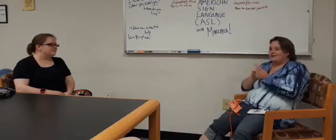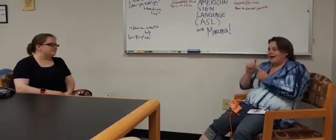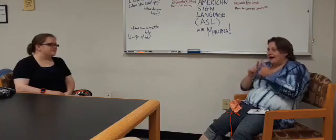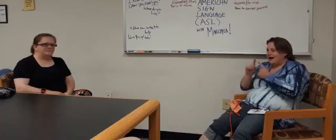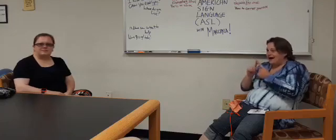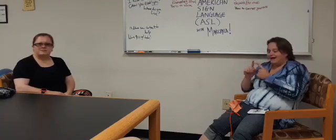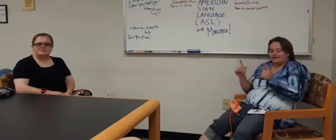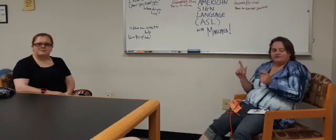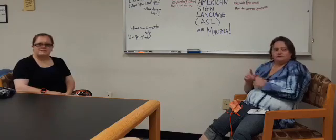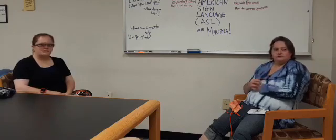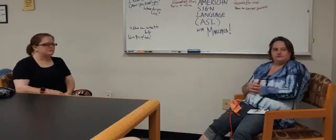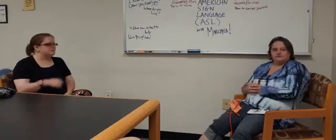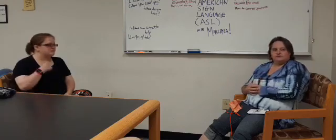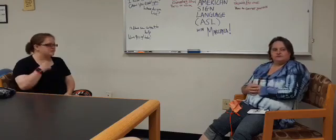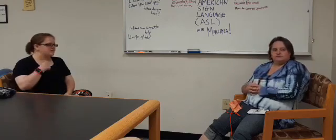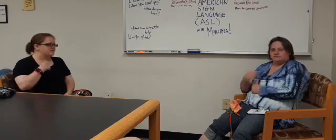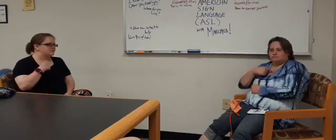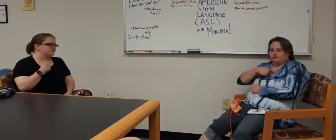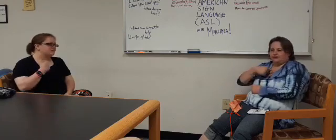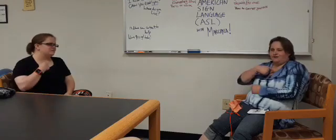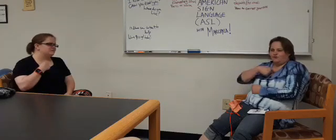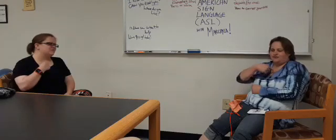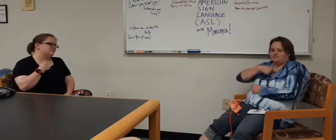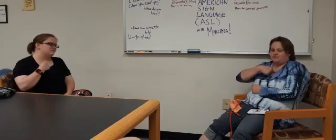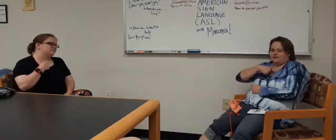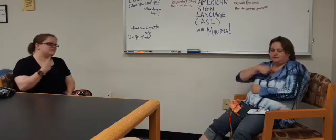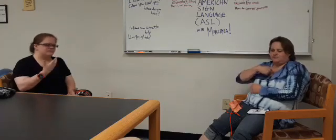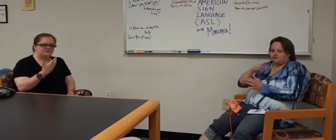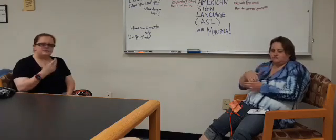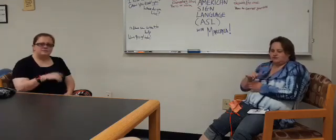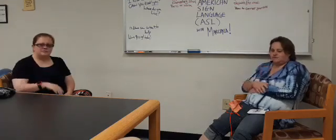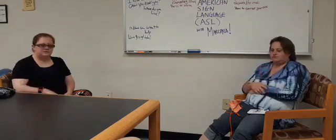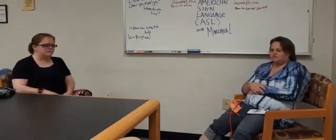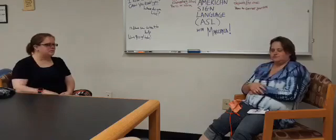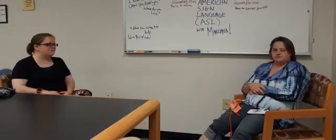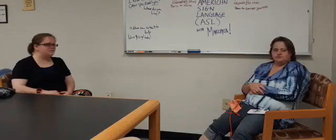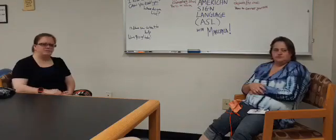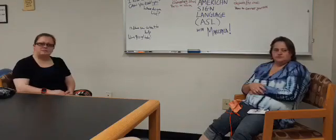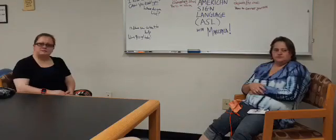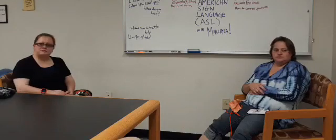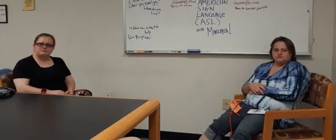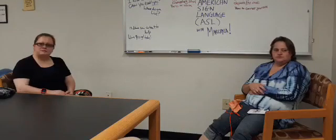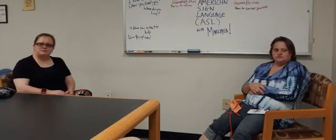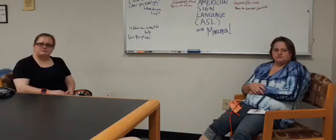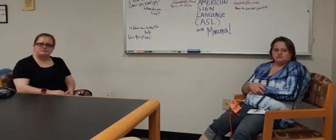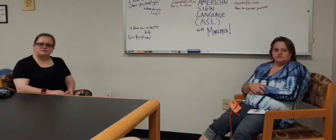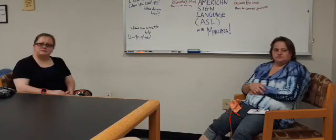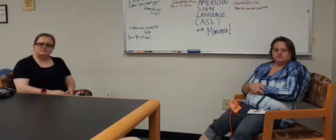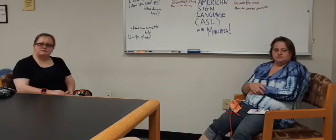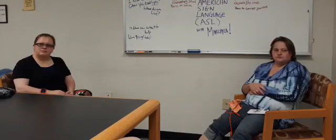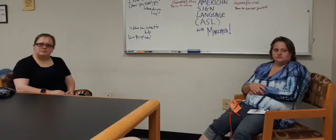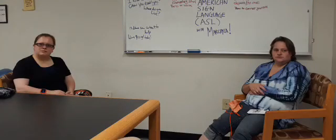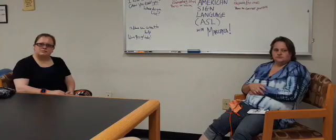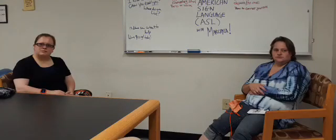Should I point? Like, should I point to myself? yeah, Like poison that's- bean. Like, so, like when you speak, whenever I speak